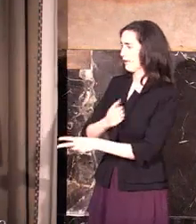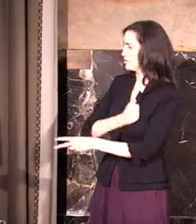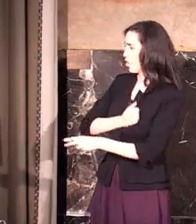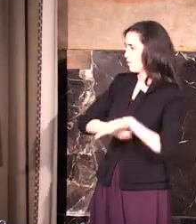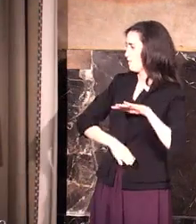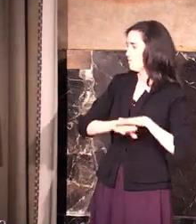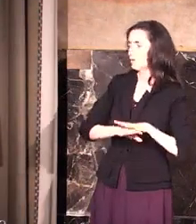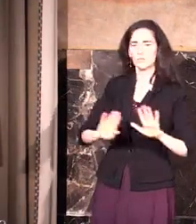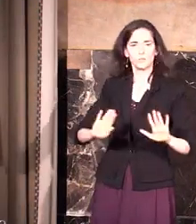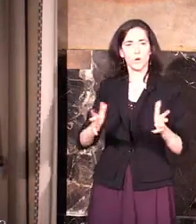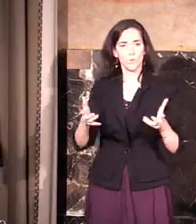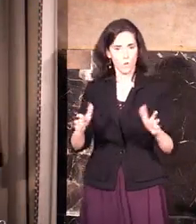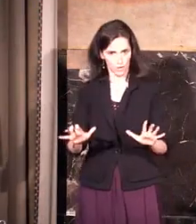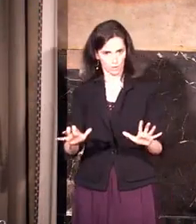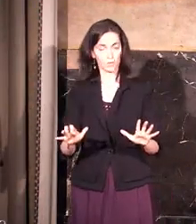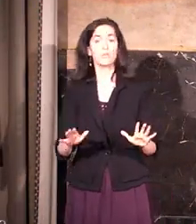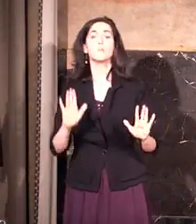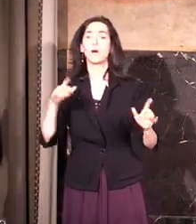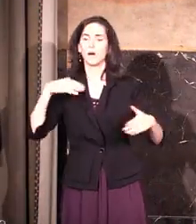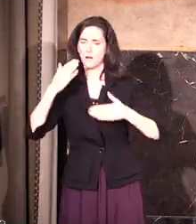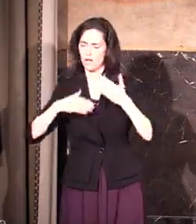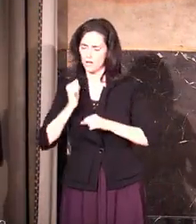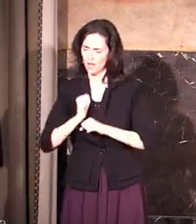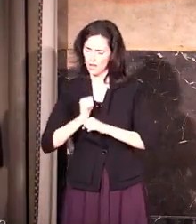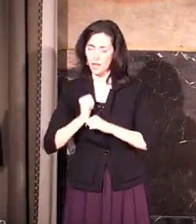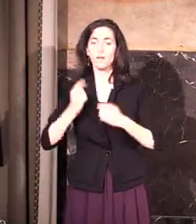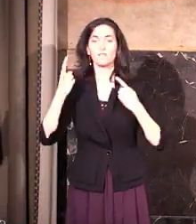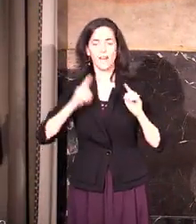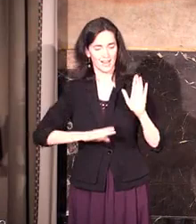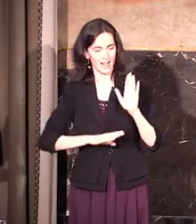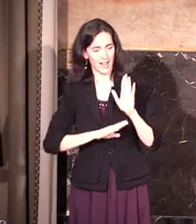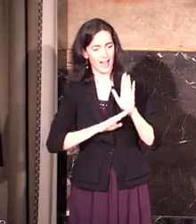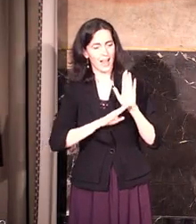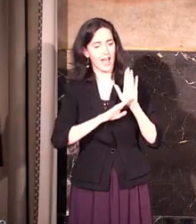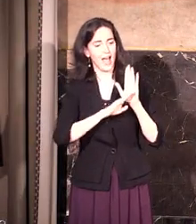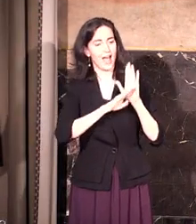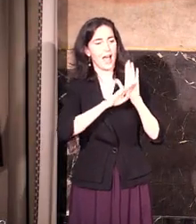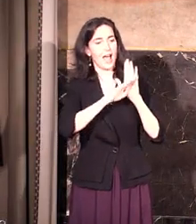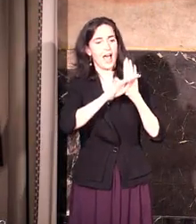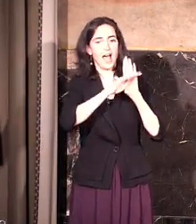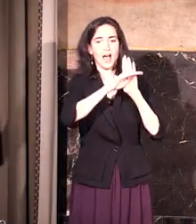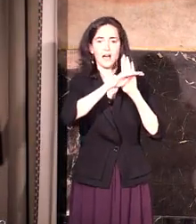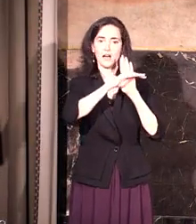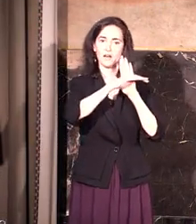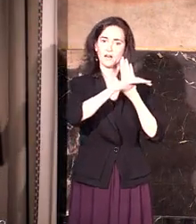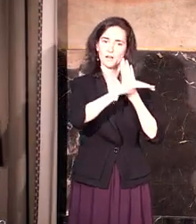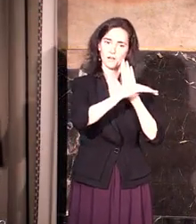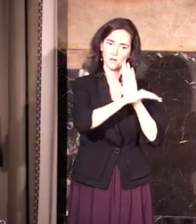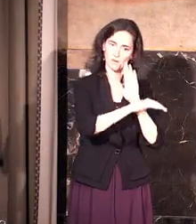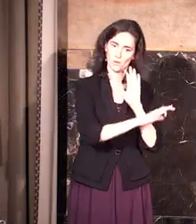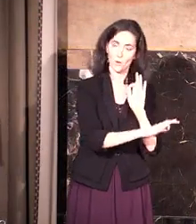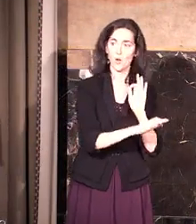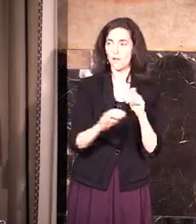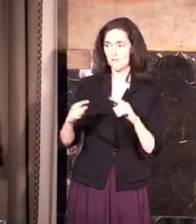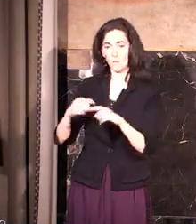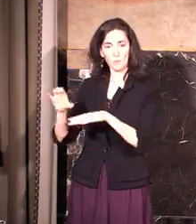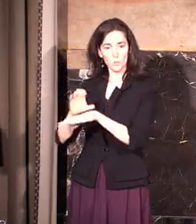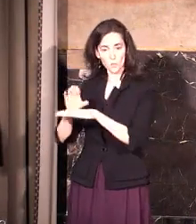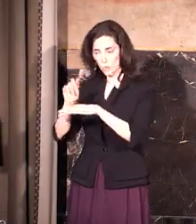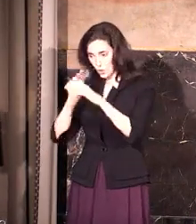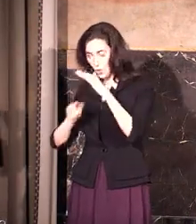R0 in Louisiana down as best we can look at it from the modeling that we're doing to somewhere